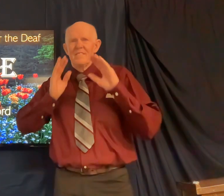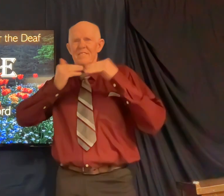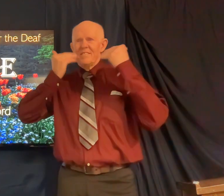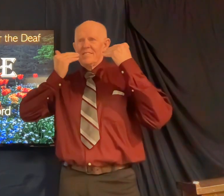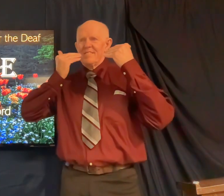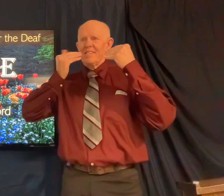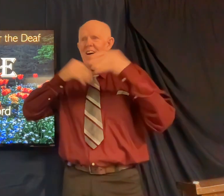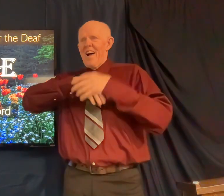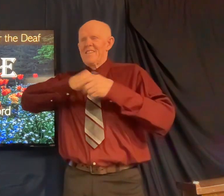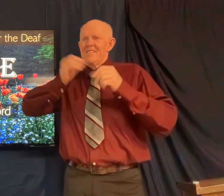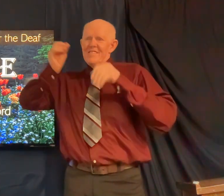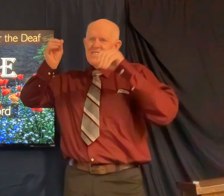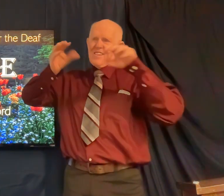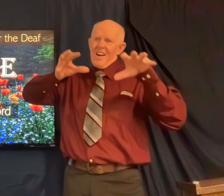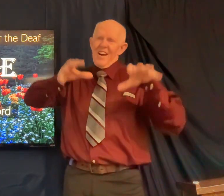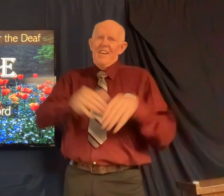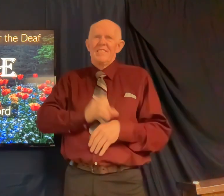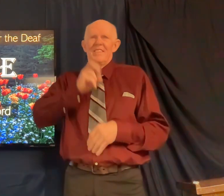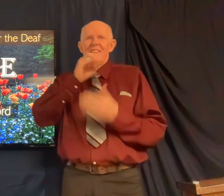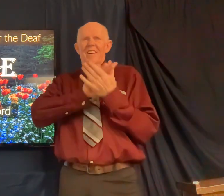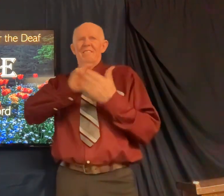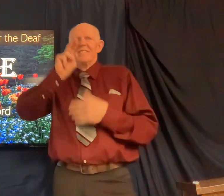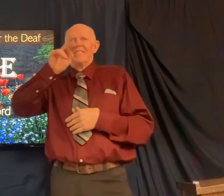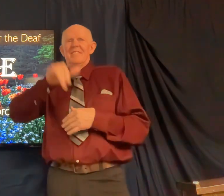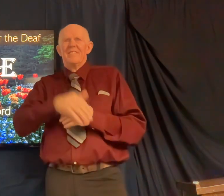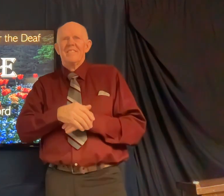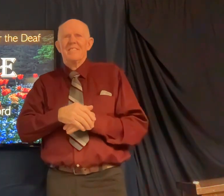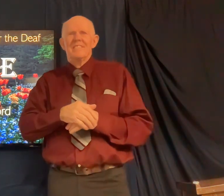for you to be here. Smile. Outside it's sunny.